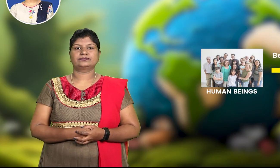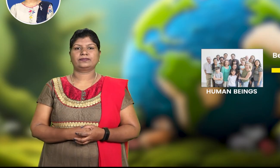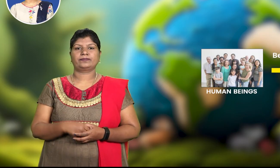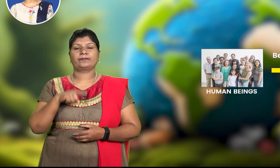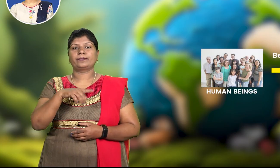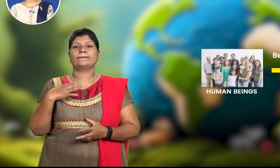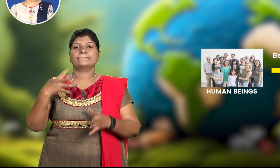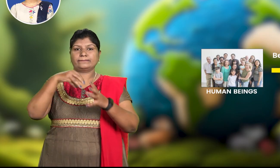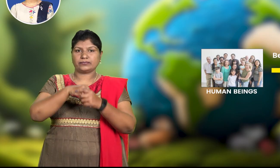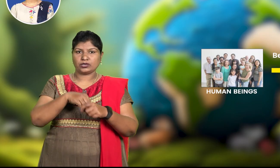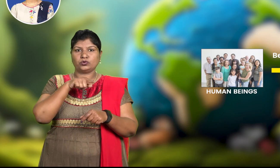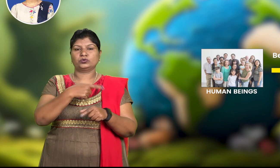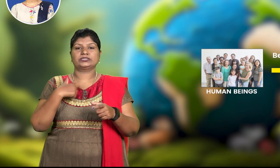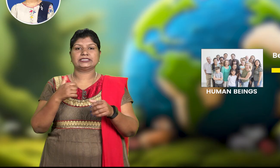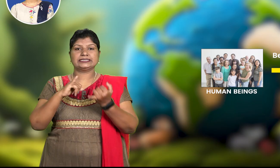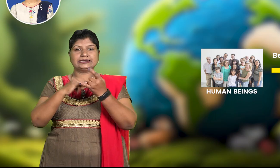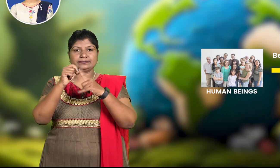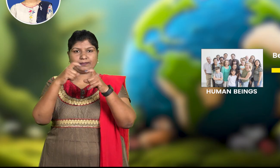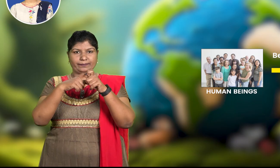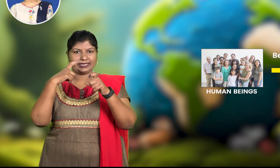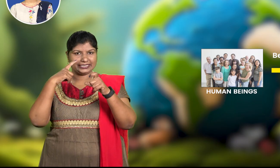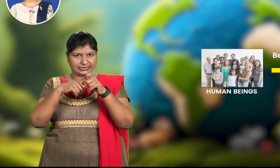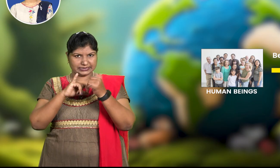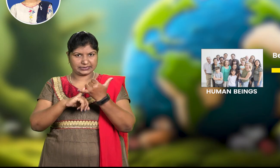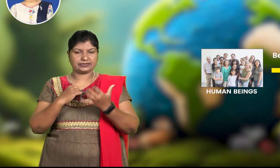belong to the species